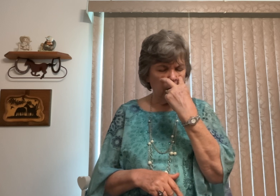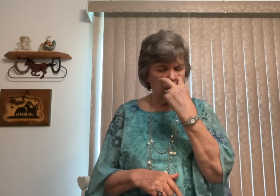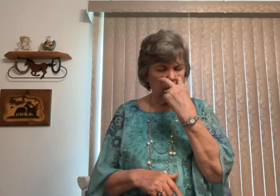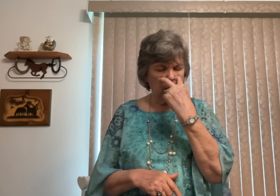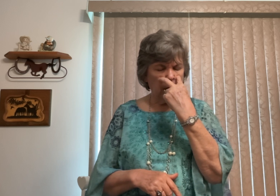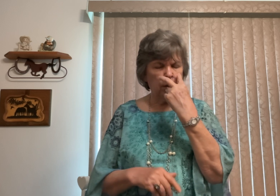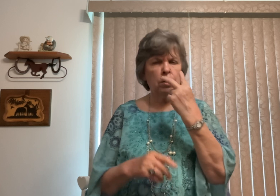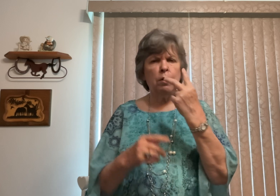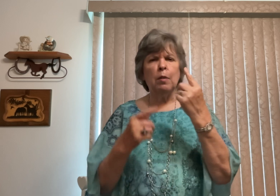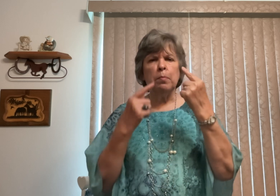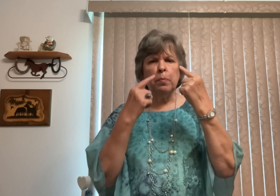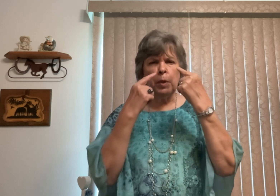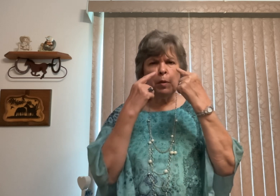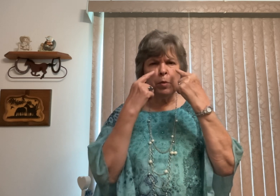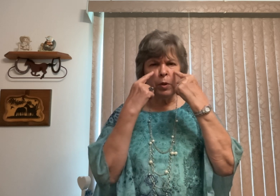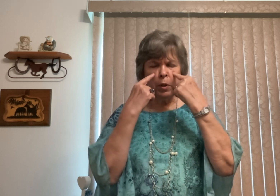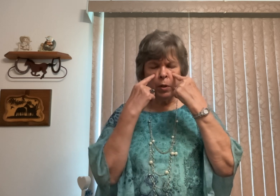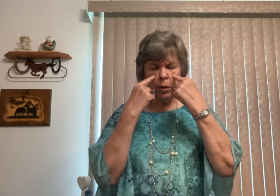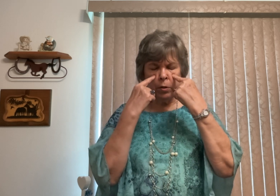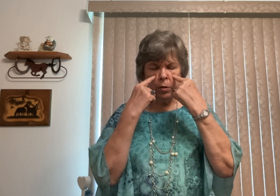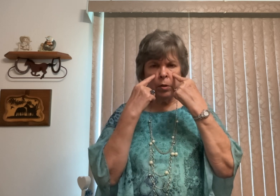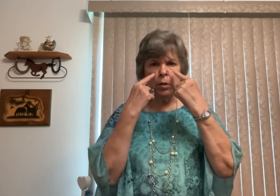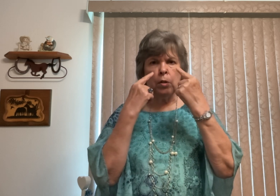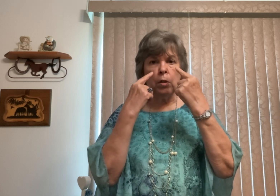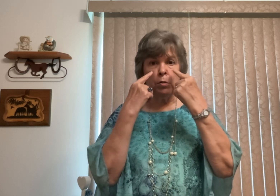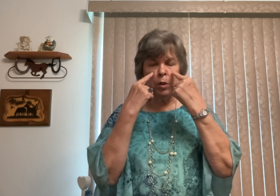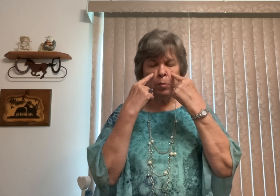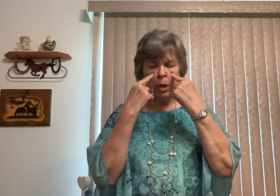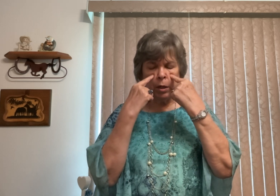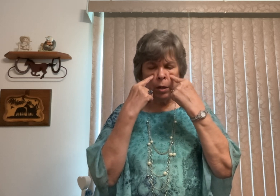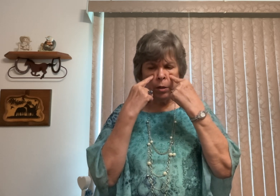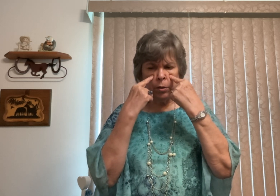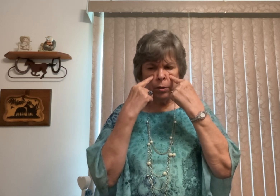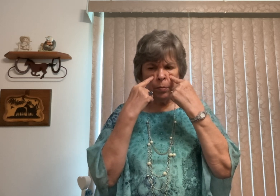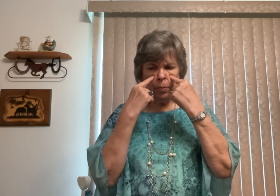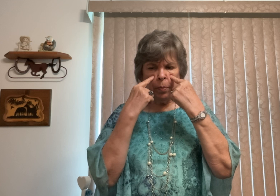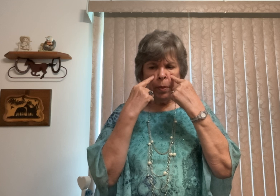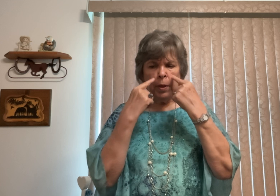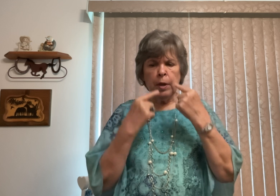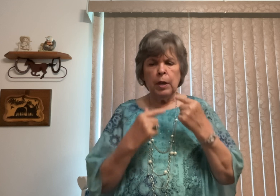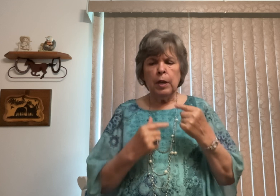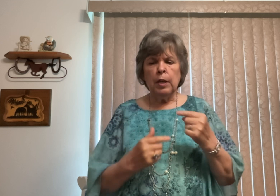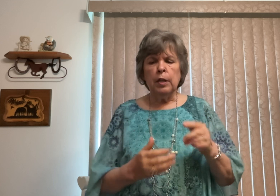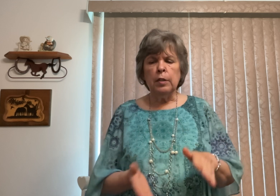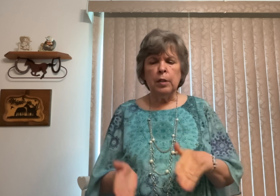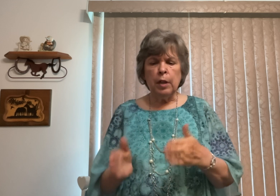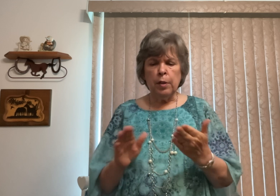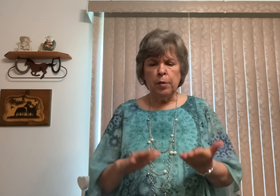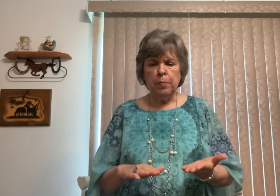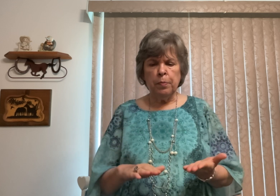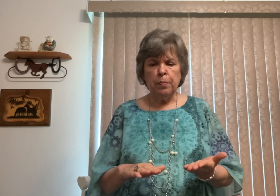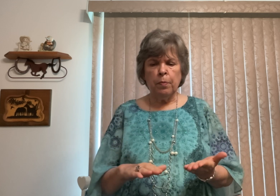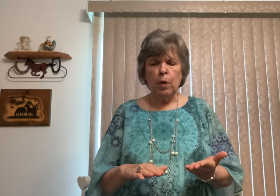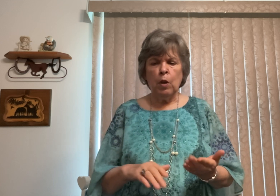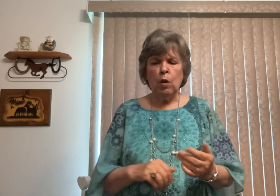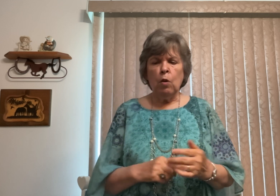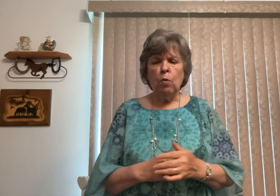like that. So I'm doing this and closing my eyes in death. When